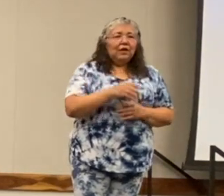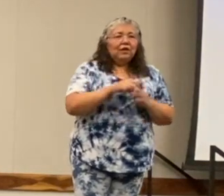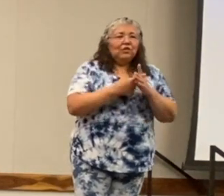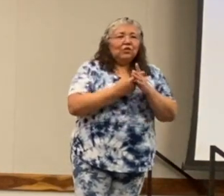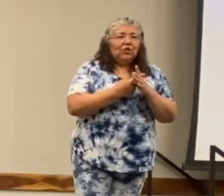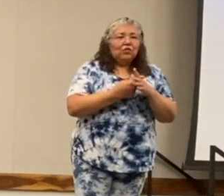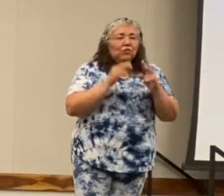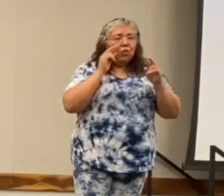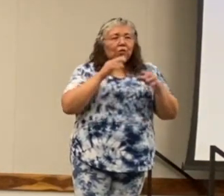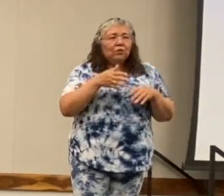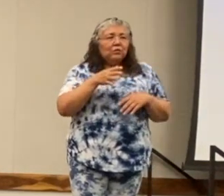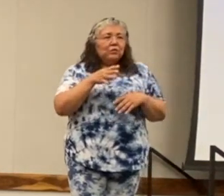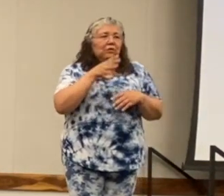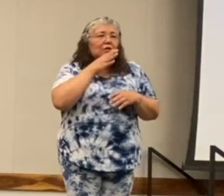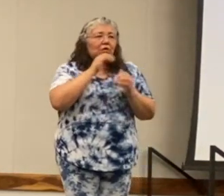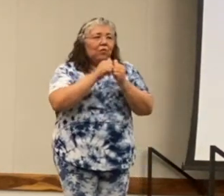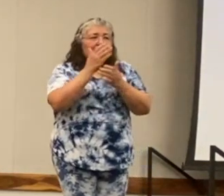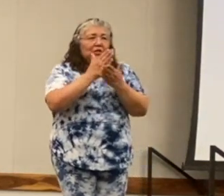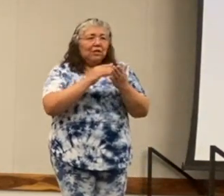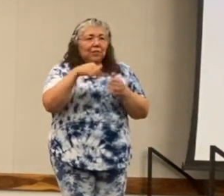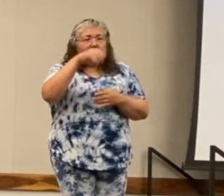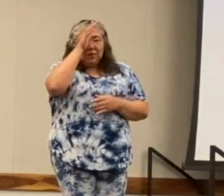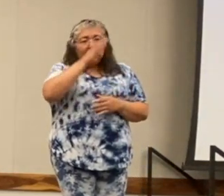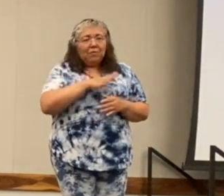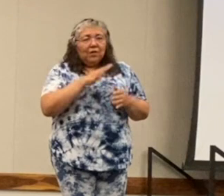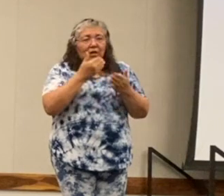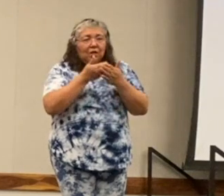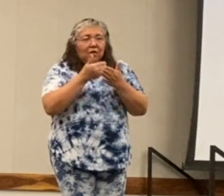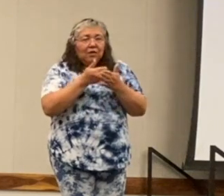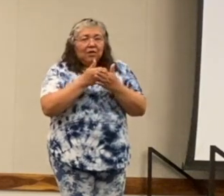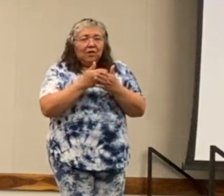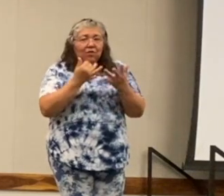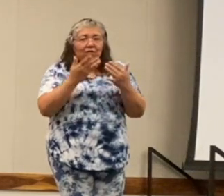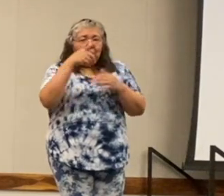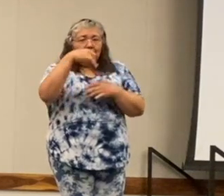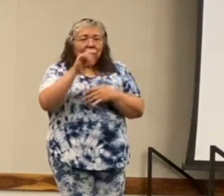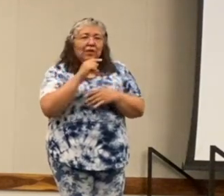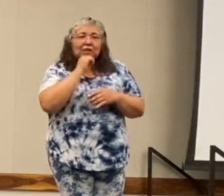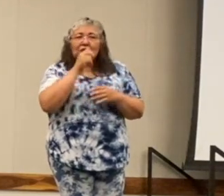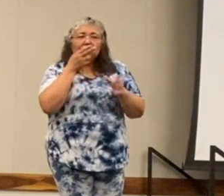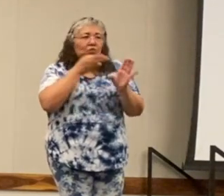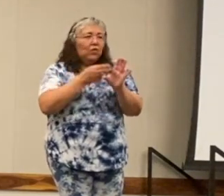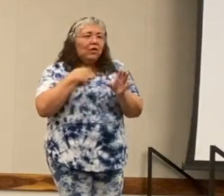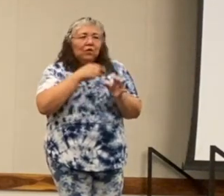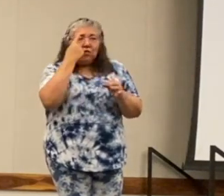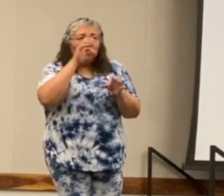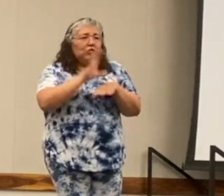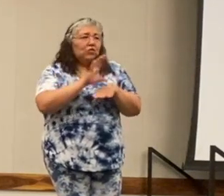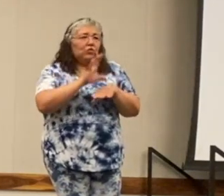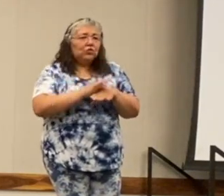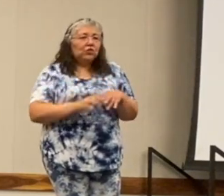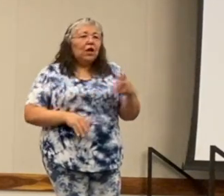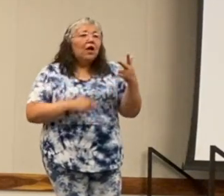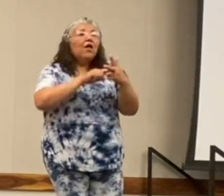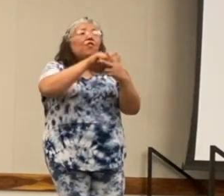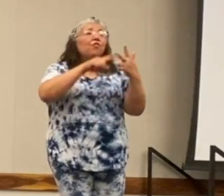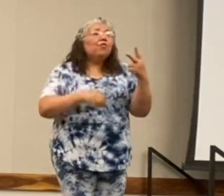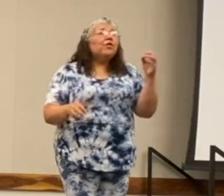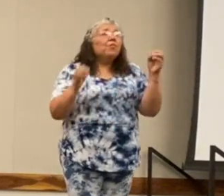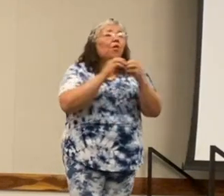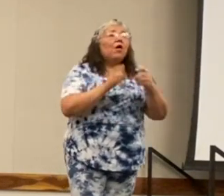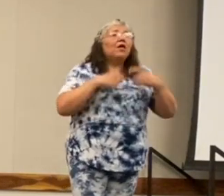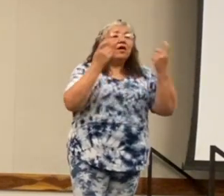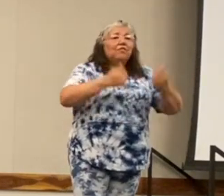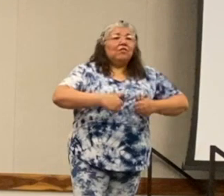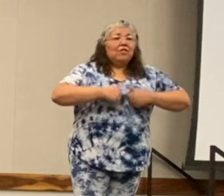starts witnessing to some of the dudes around the fire pit that didn't join us for church. And three more guys gave their life